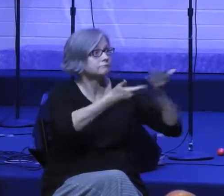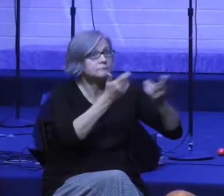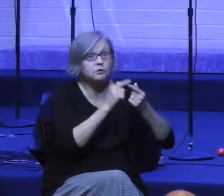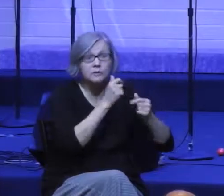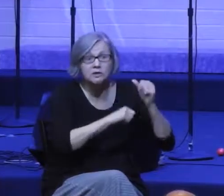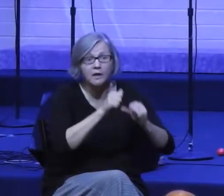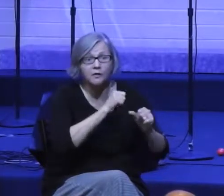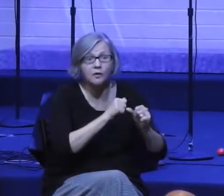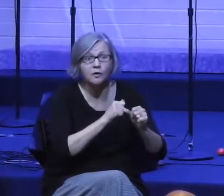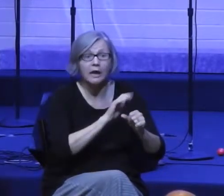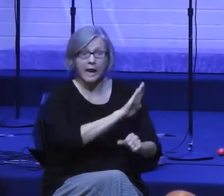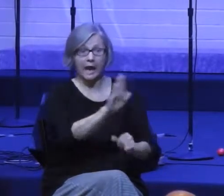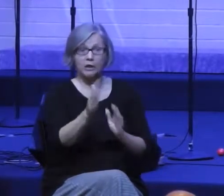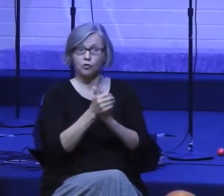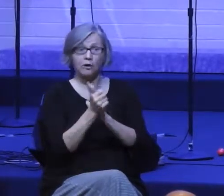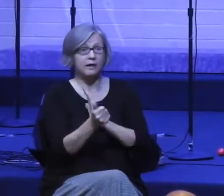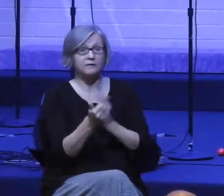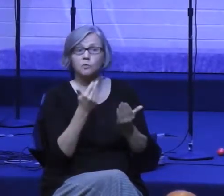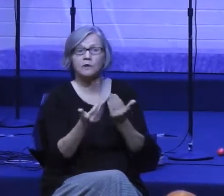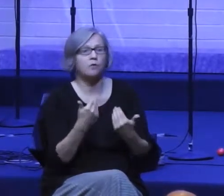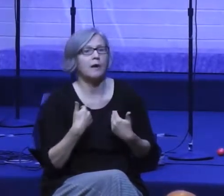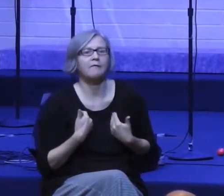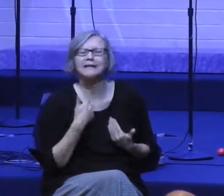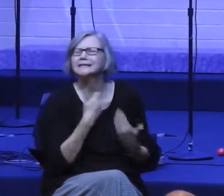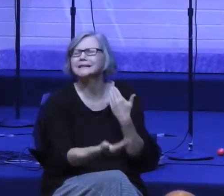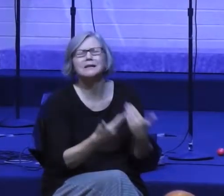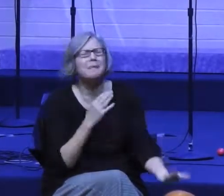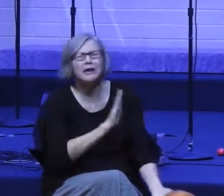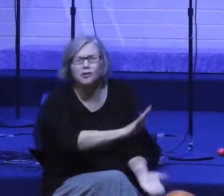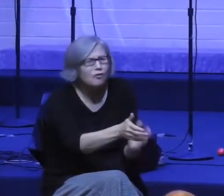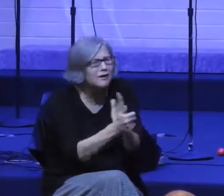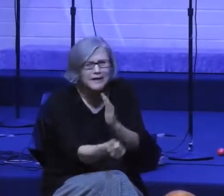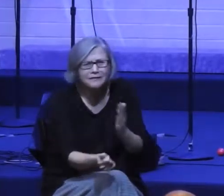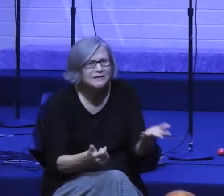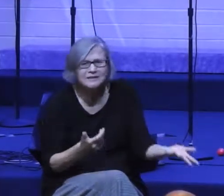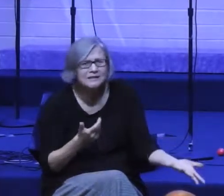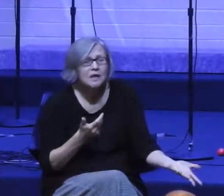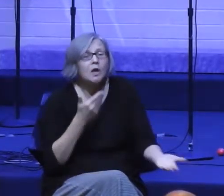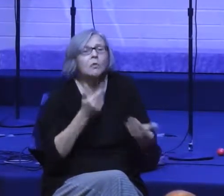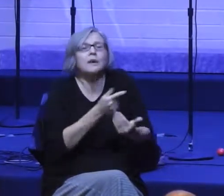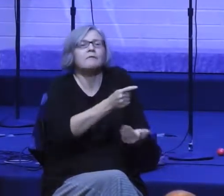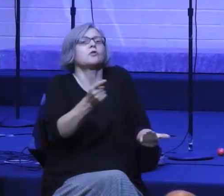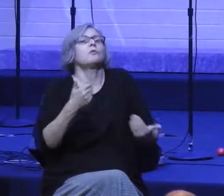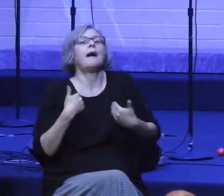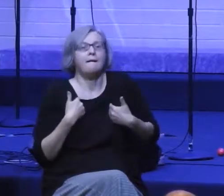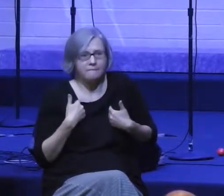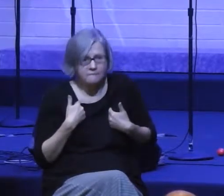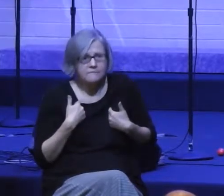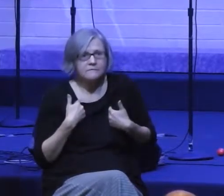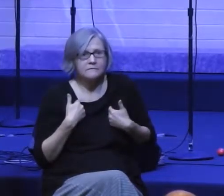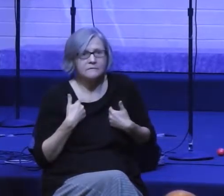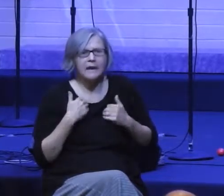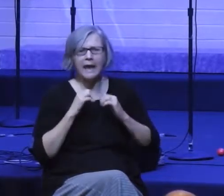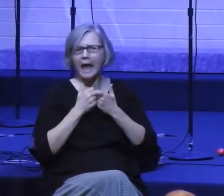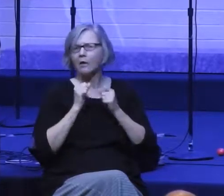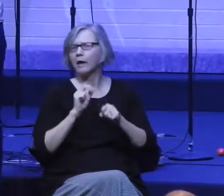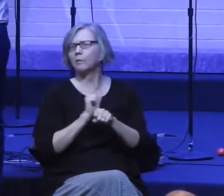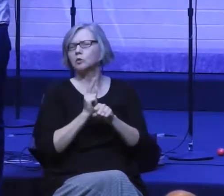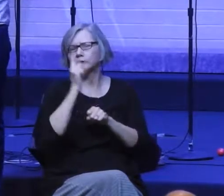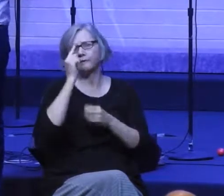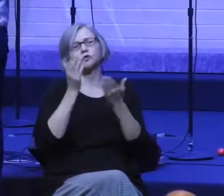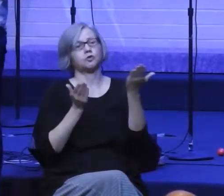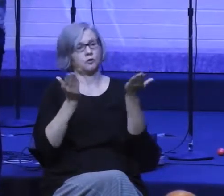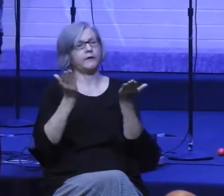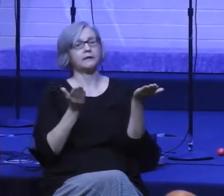Peter goes on then to explore, how do we live out this love in our lives? How do we express this by